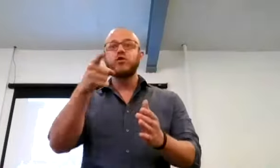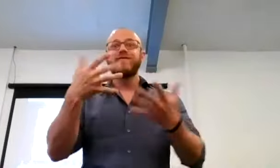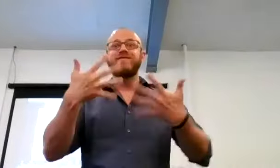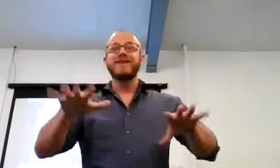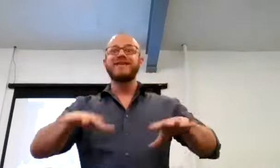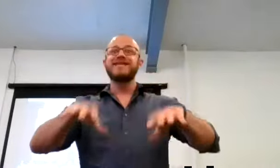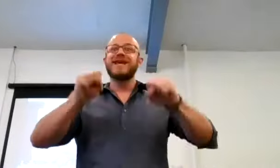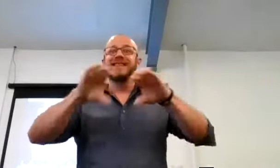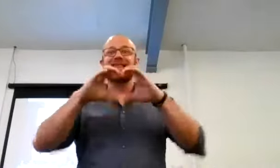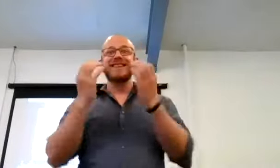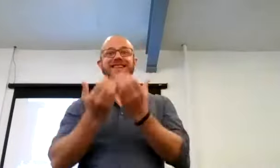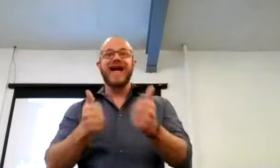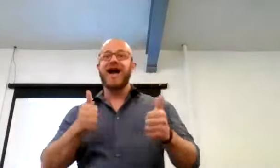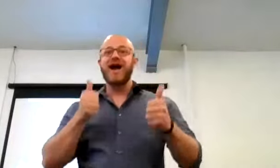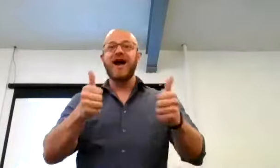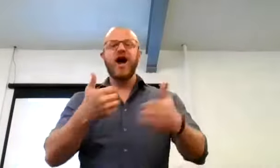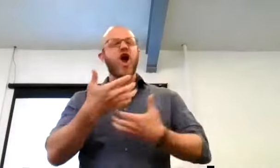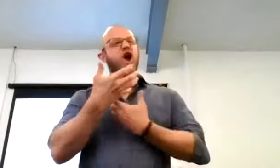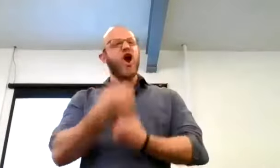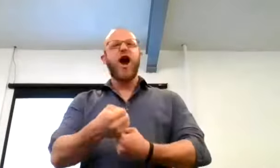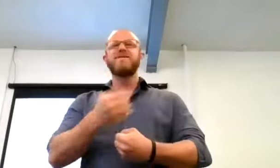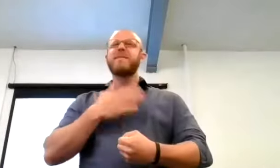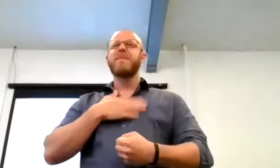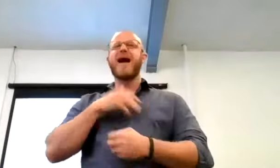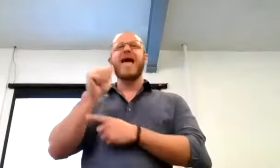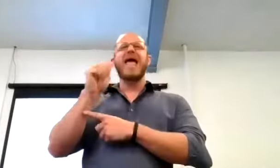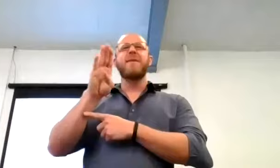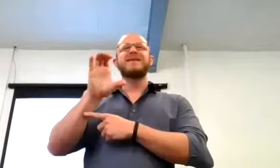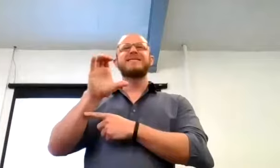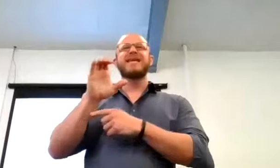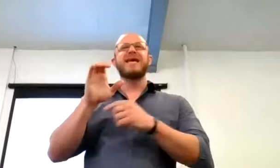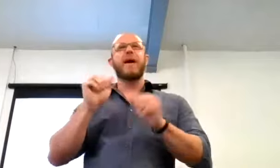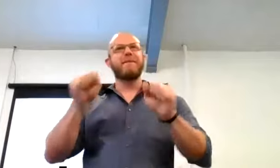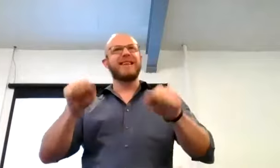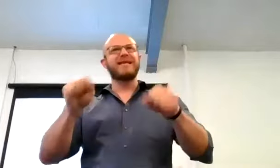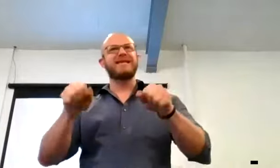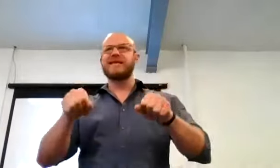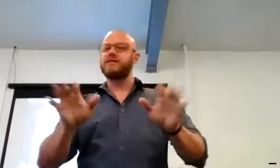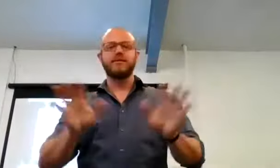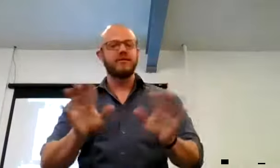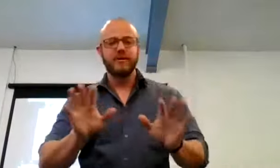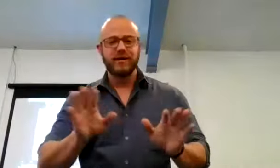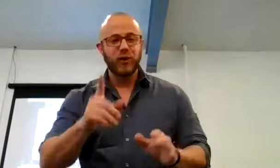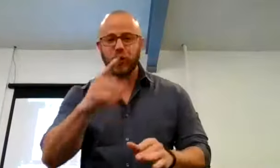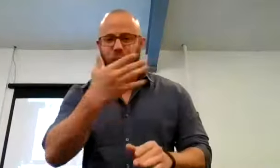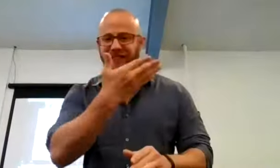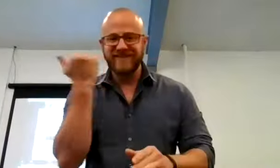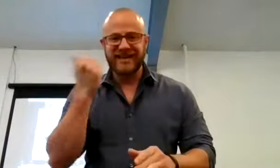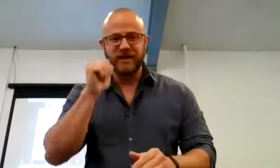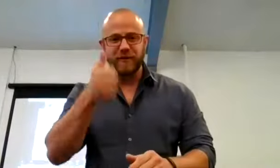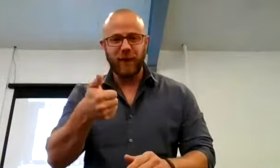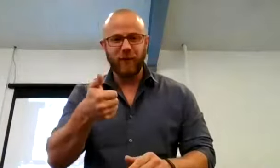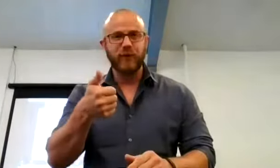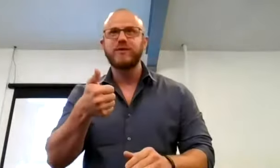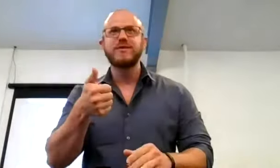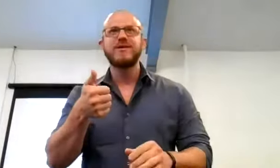practice, just because once you finish this class, definitely trust, if you feel like you trust the ABCs, you're like, I can do it, you know,